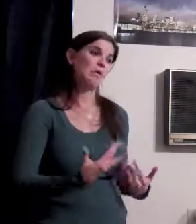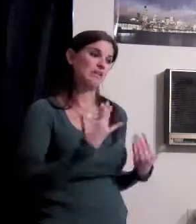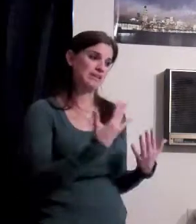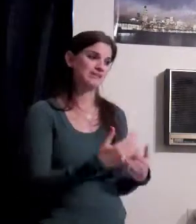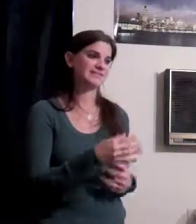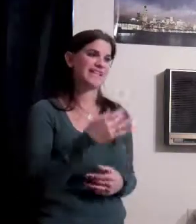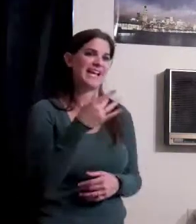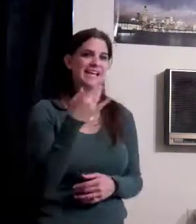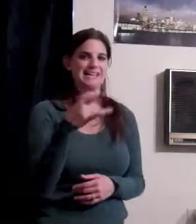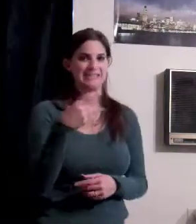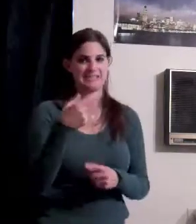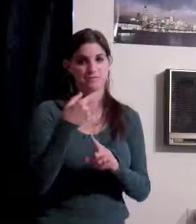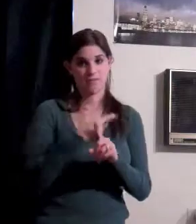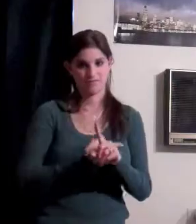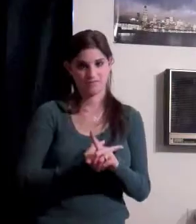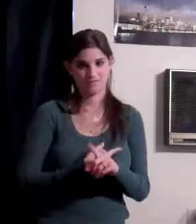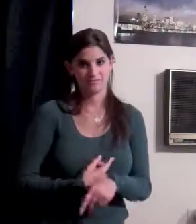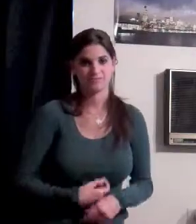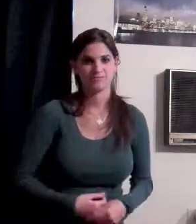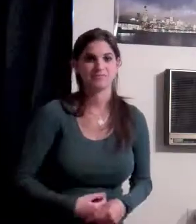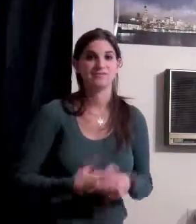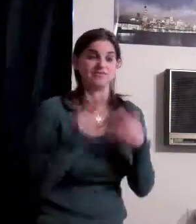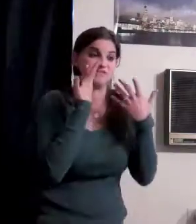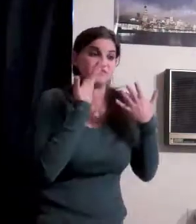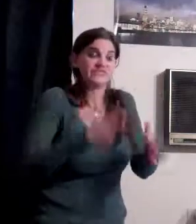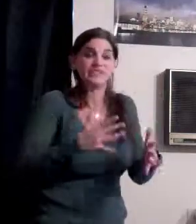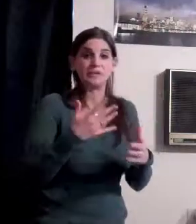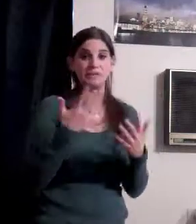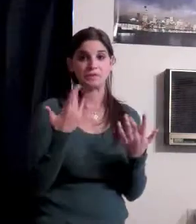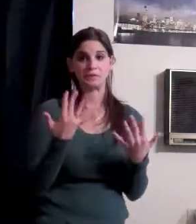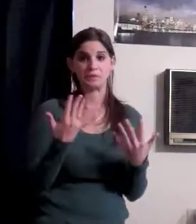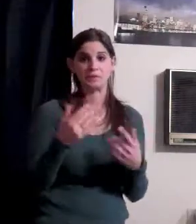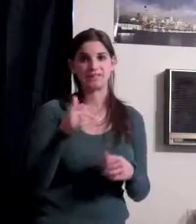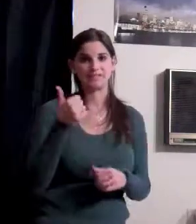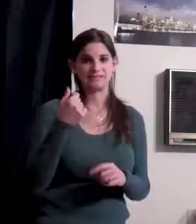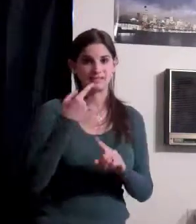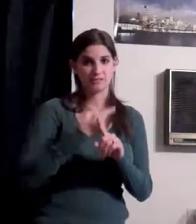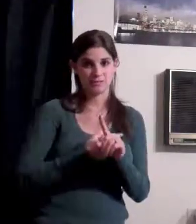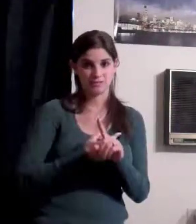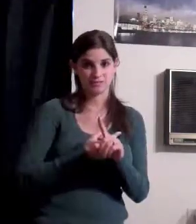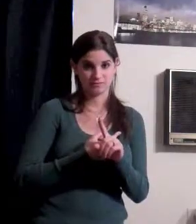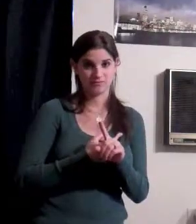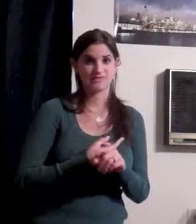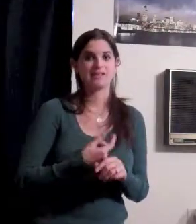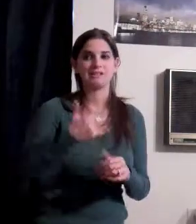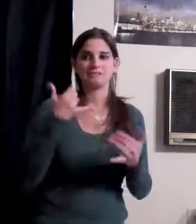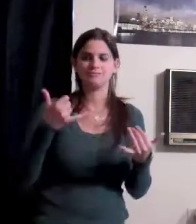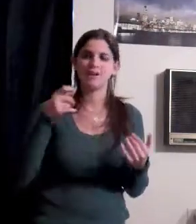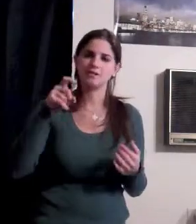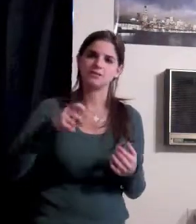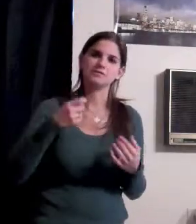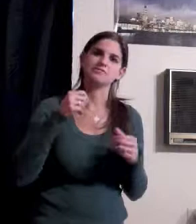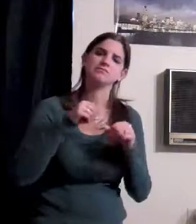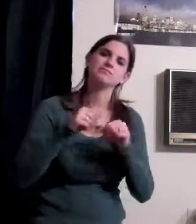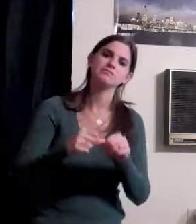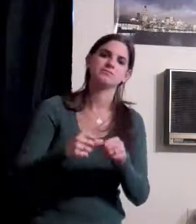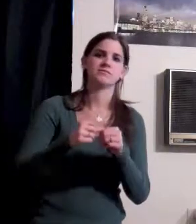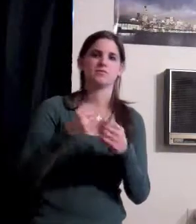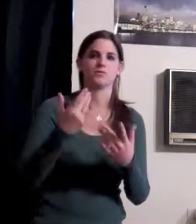more months. I'd already waited 10 months, and I had to wait 18 more months. You know, it's such a long wait that I actually started to even think